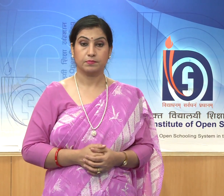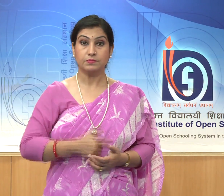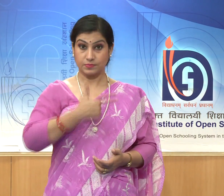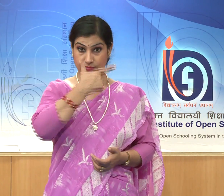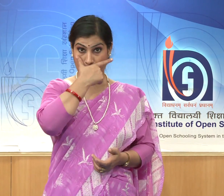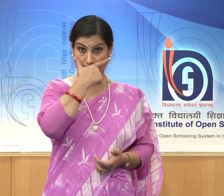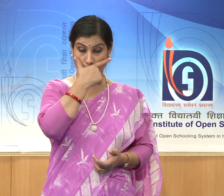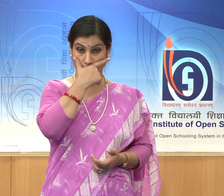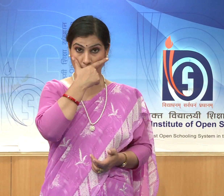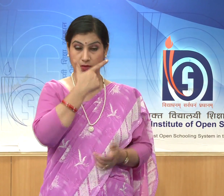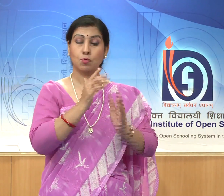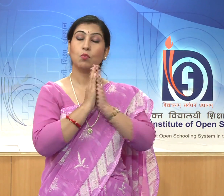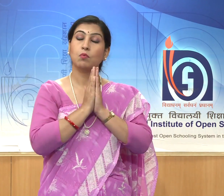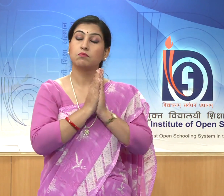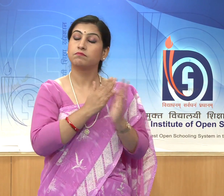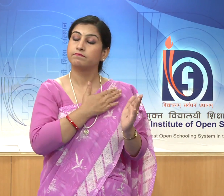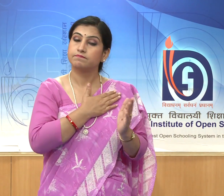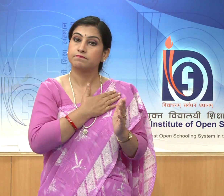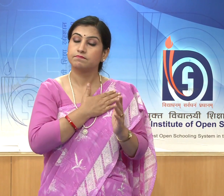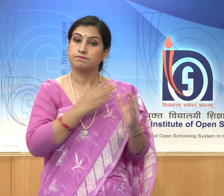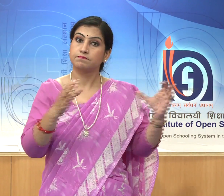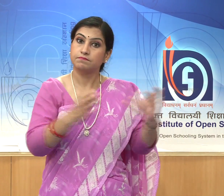Jain religious manuscripts